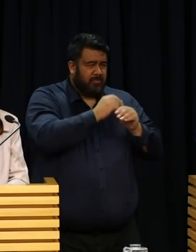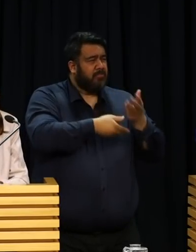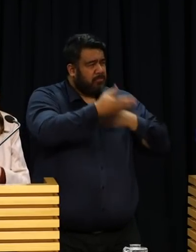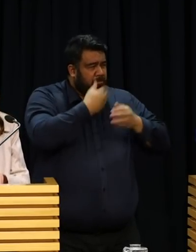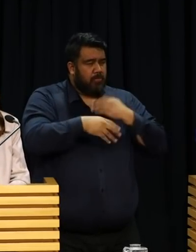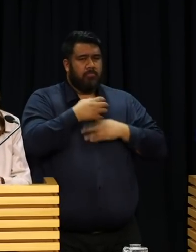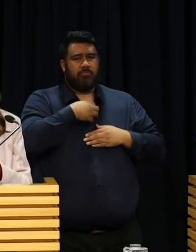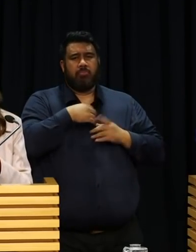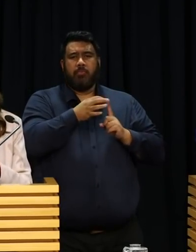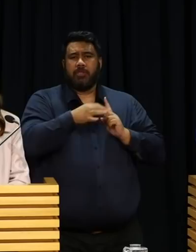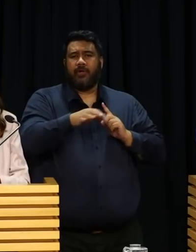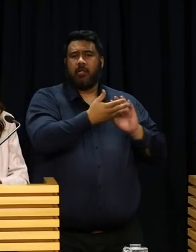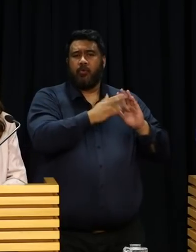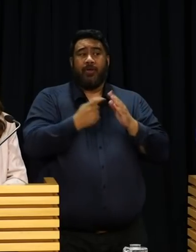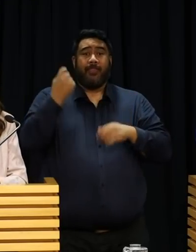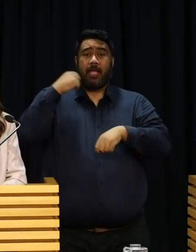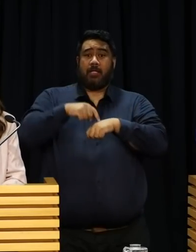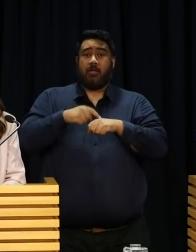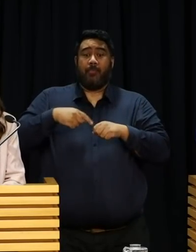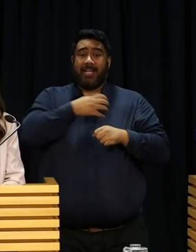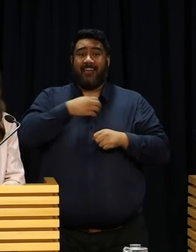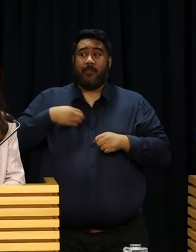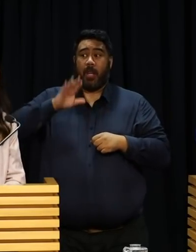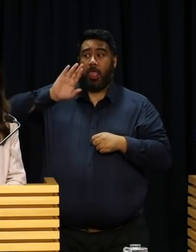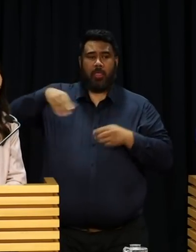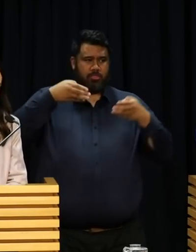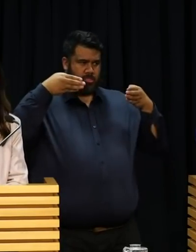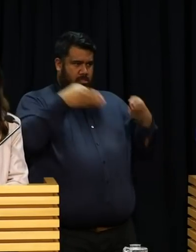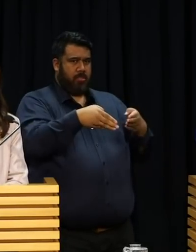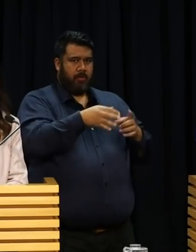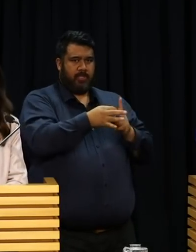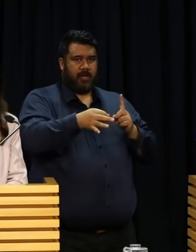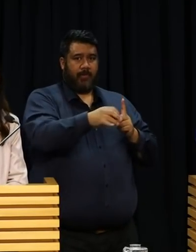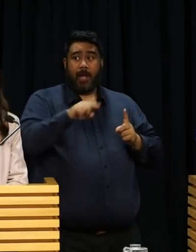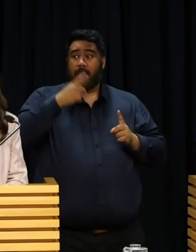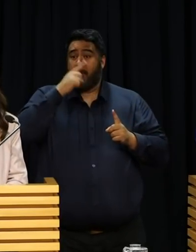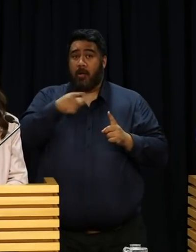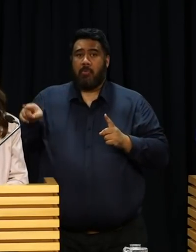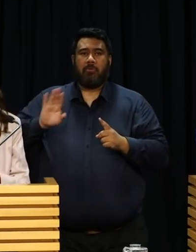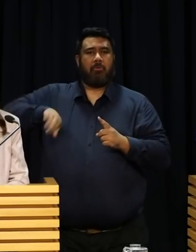that our Pacifica communities were directly targeted through this policy in a way that other overstayers were